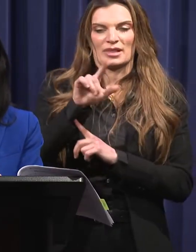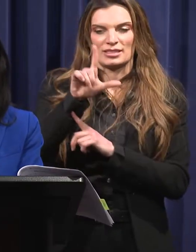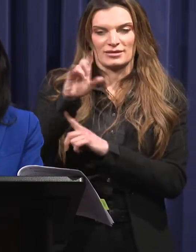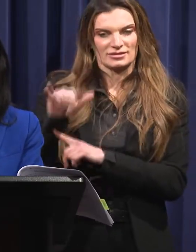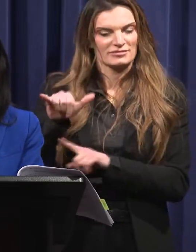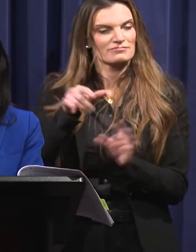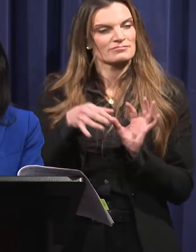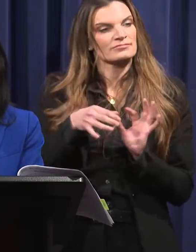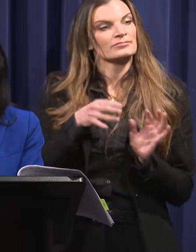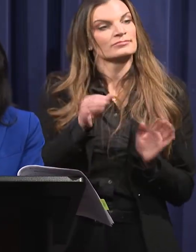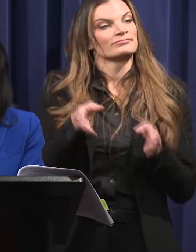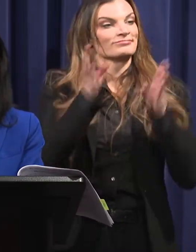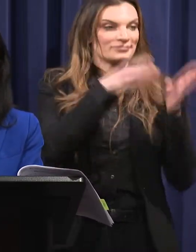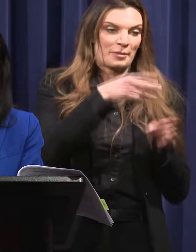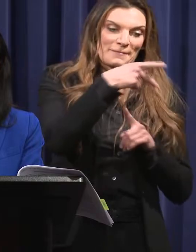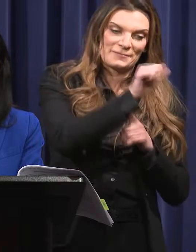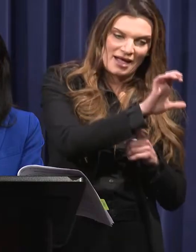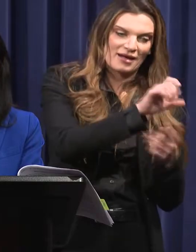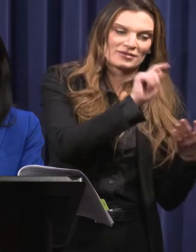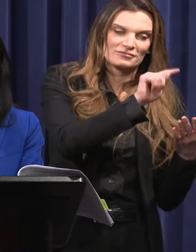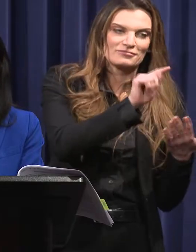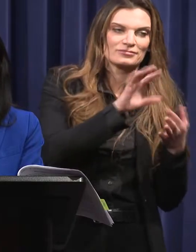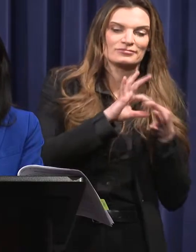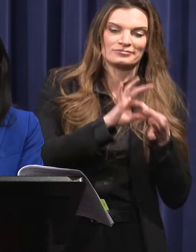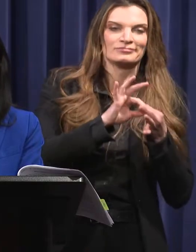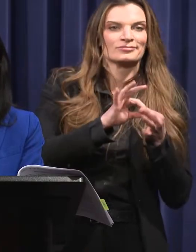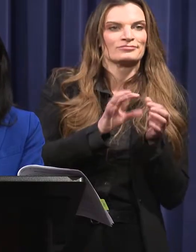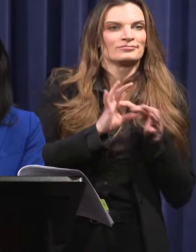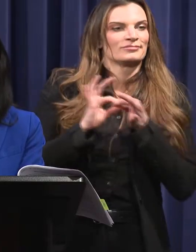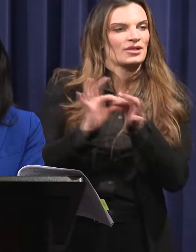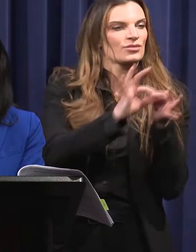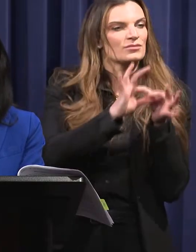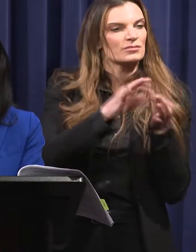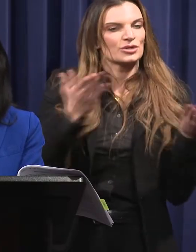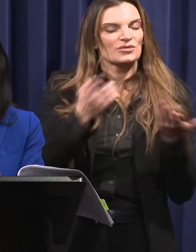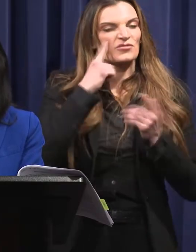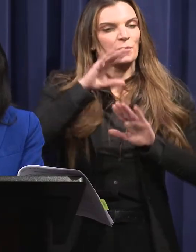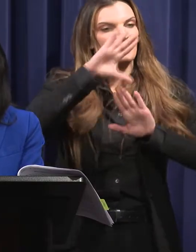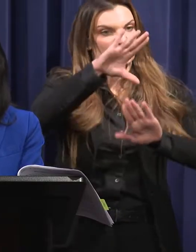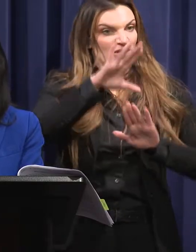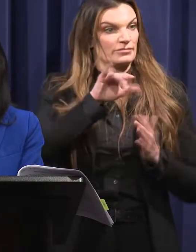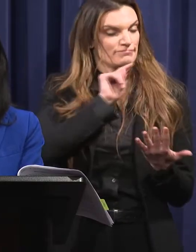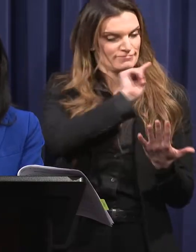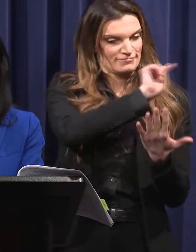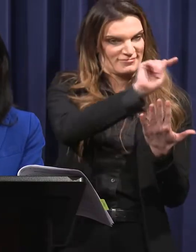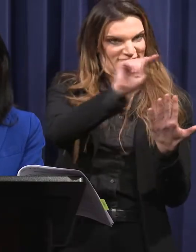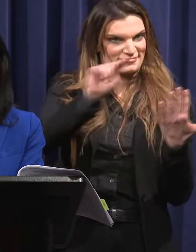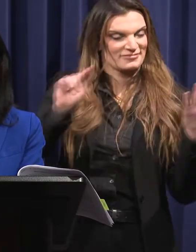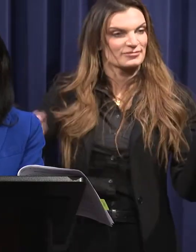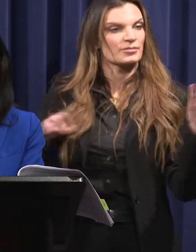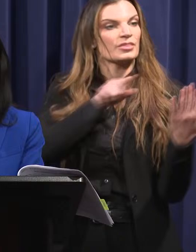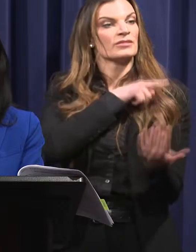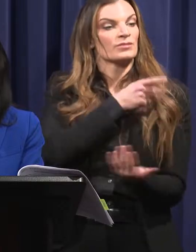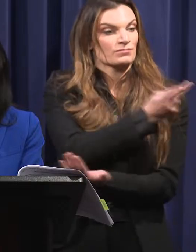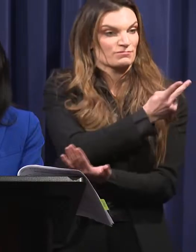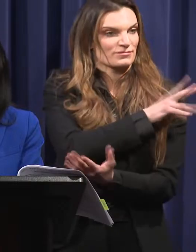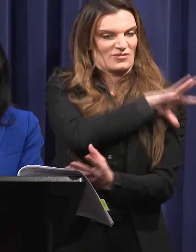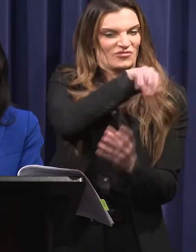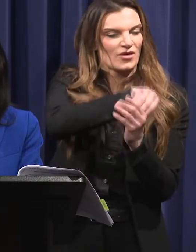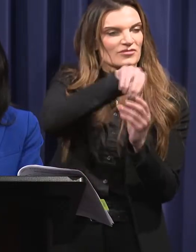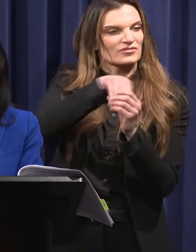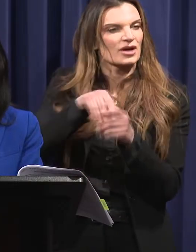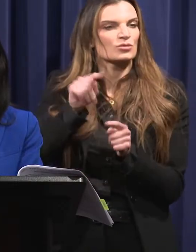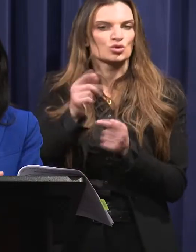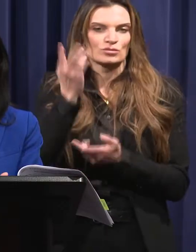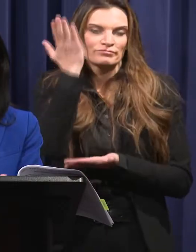a Better Michigan. And we have charged the Menards with misappropriations from or misrepresentations made to each of